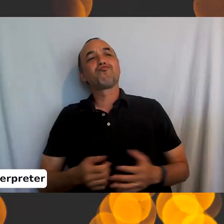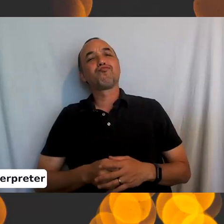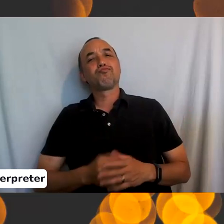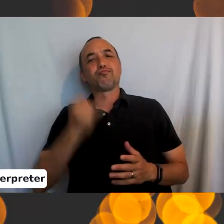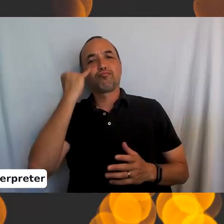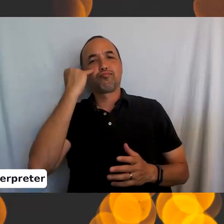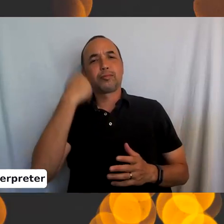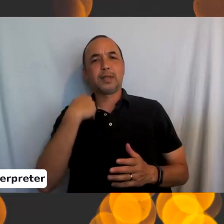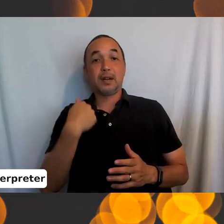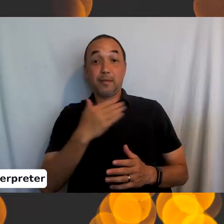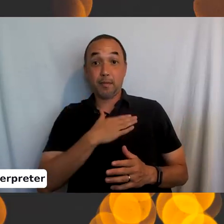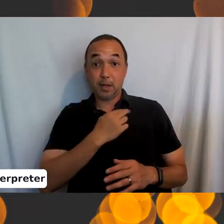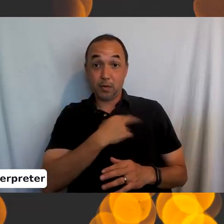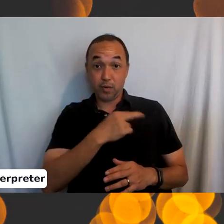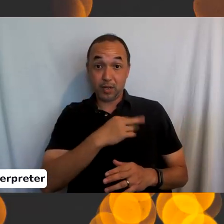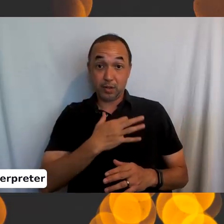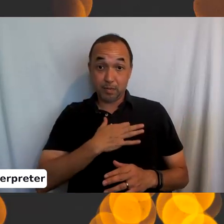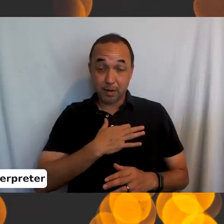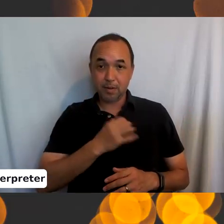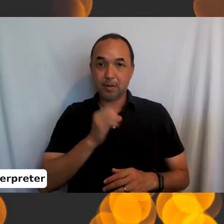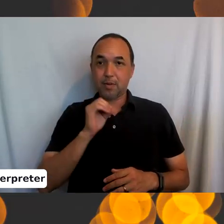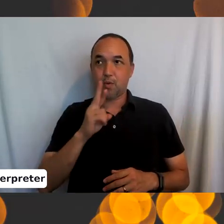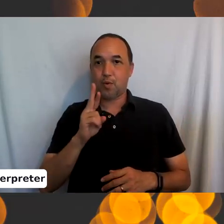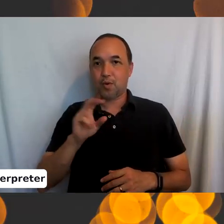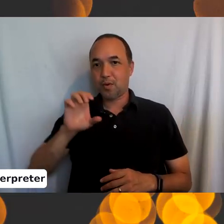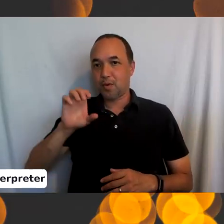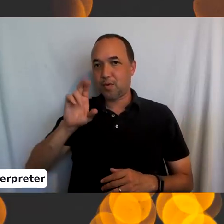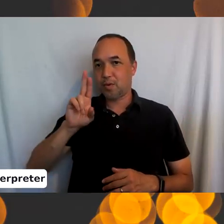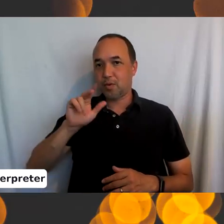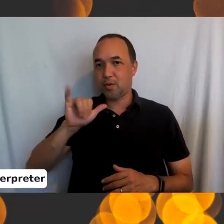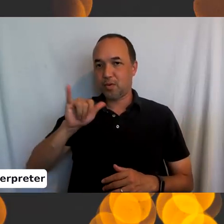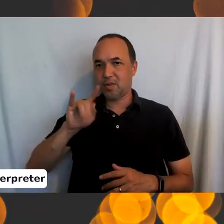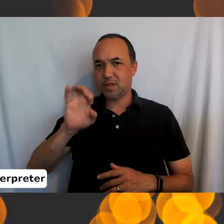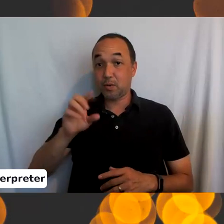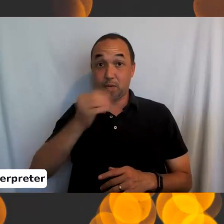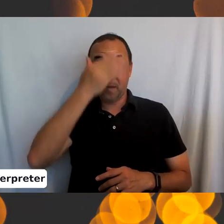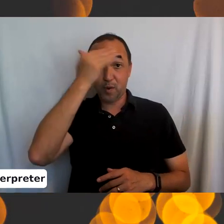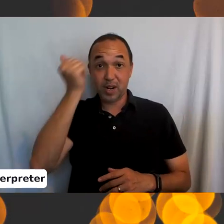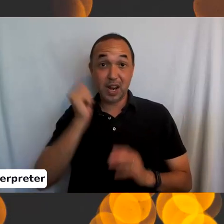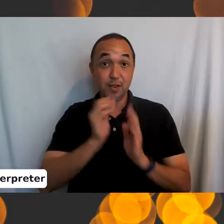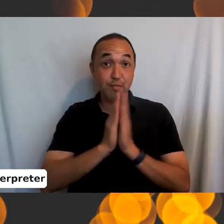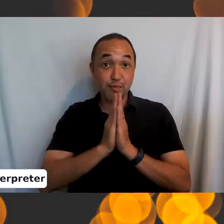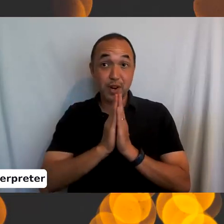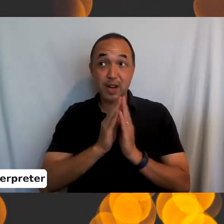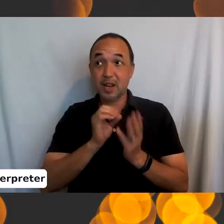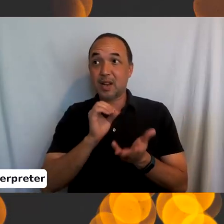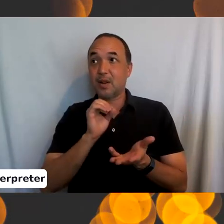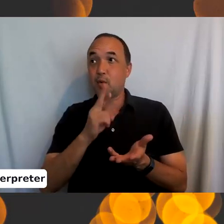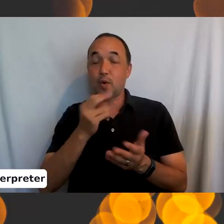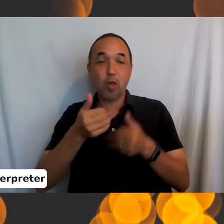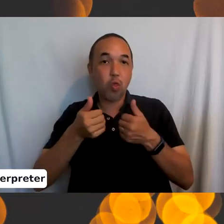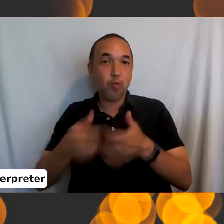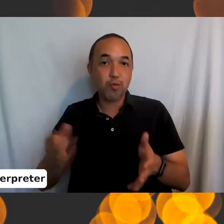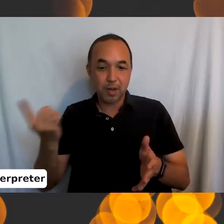or I have that crystal, or maybe I forget to say that prayer, or I lose one of those things, I will instantly feel weaker. I